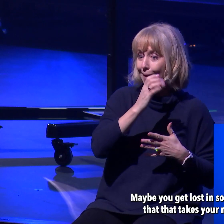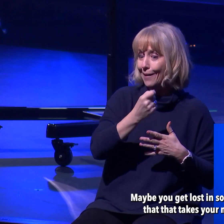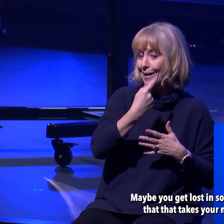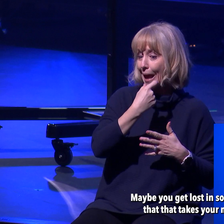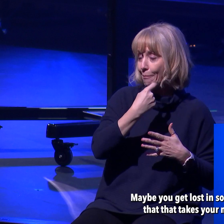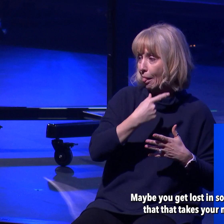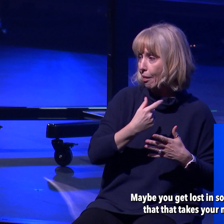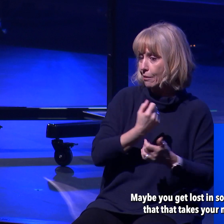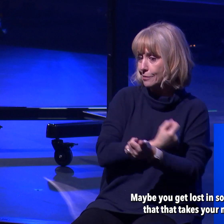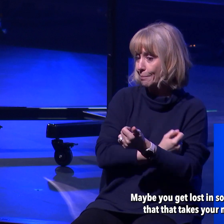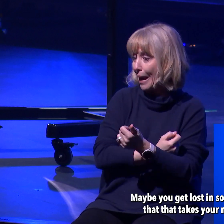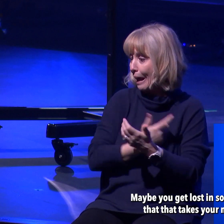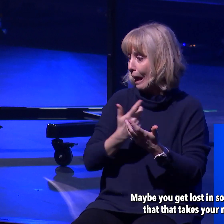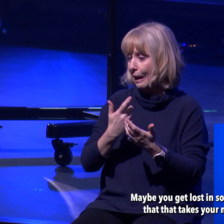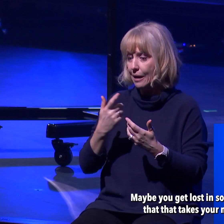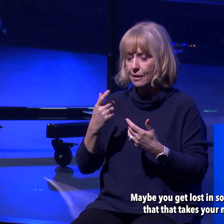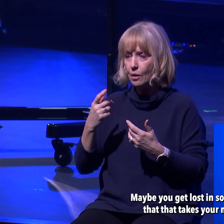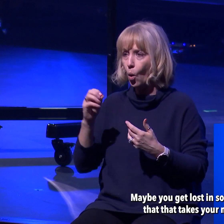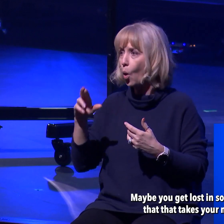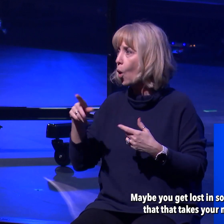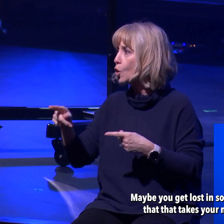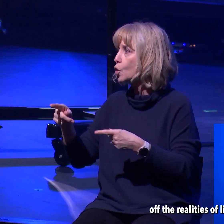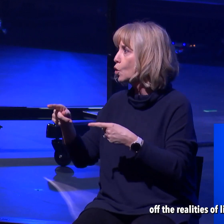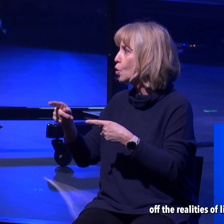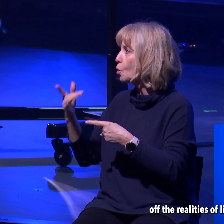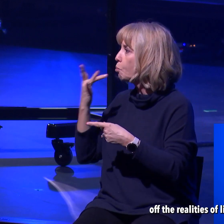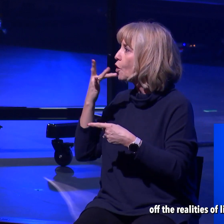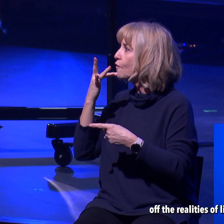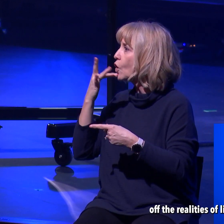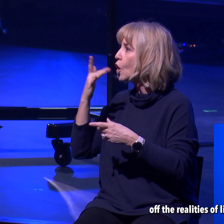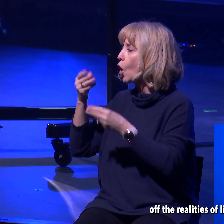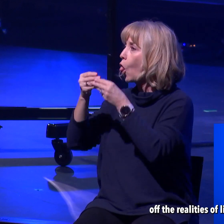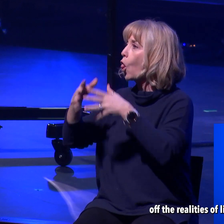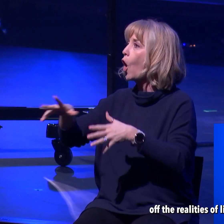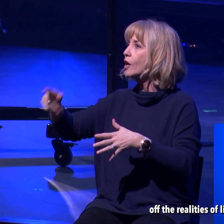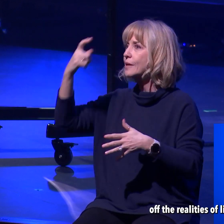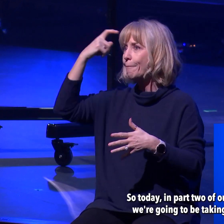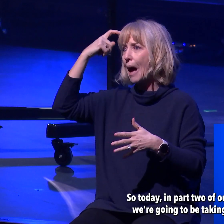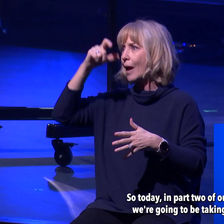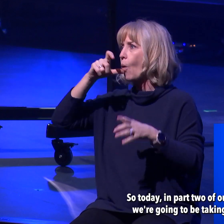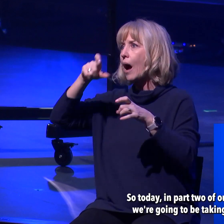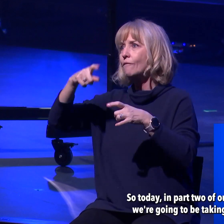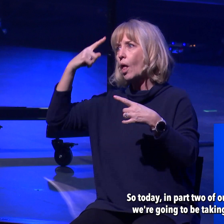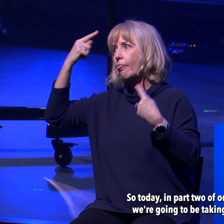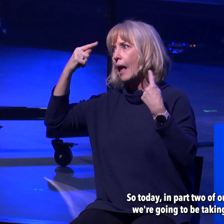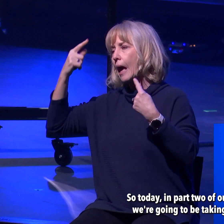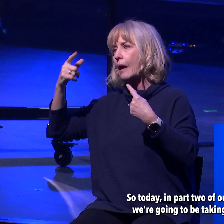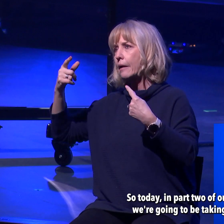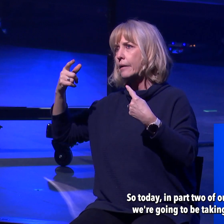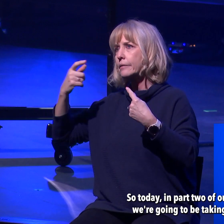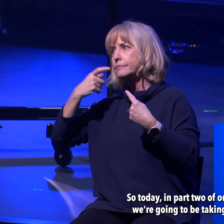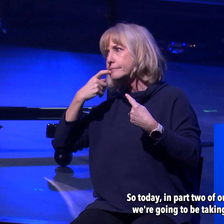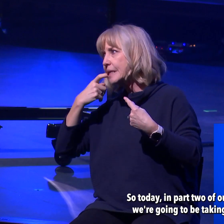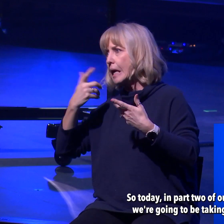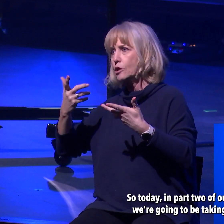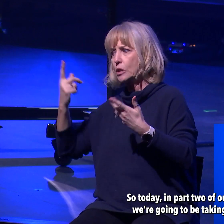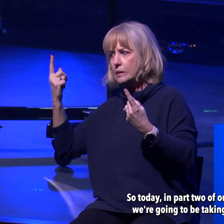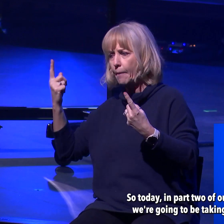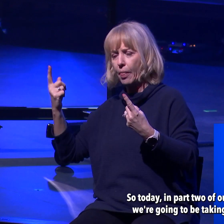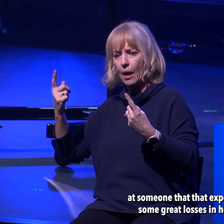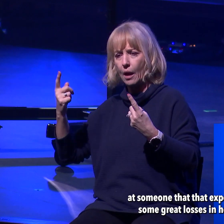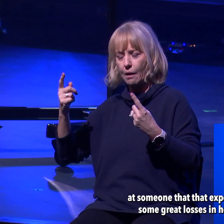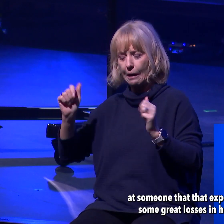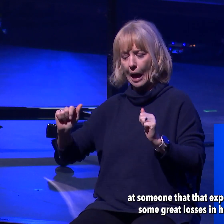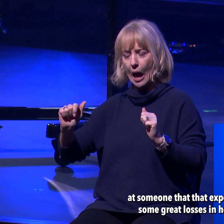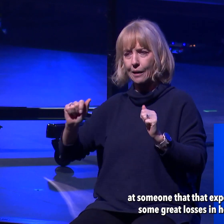you get lost in some vice that takes your mind off the realities of life. So today in part 2 of our series, we're gonna be